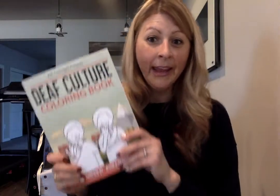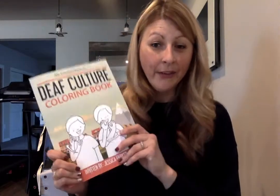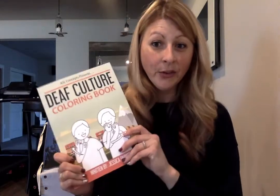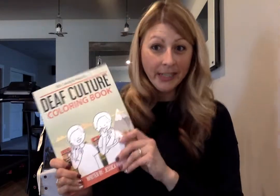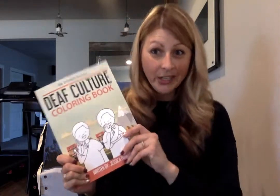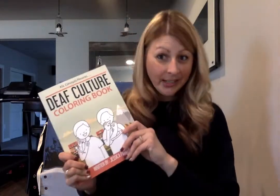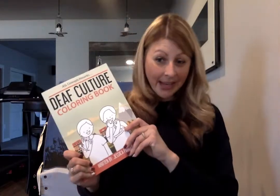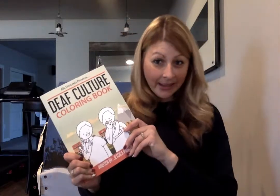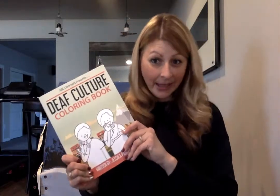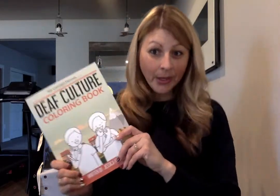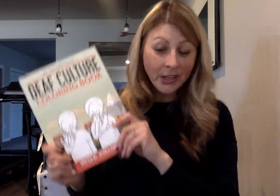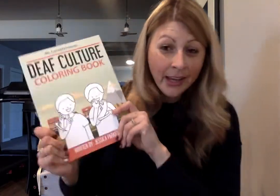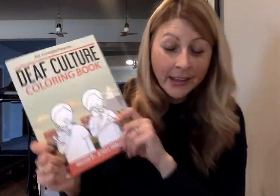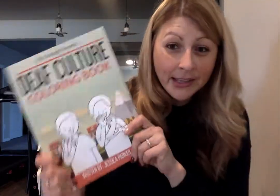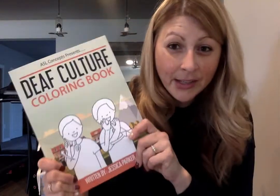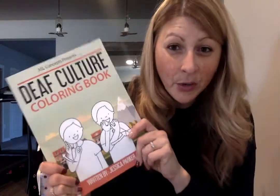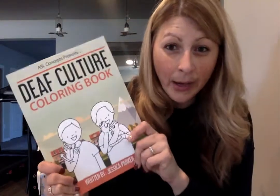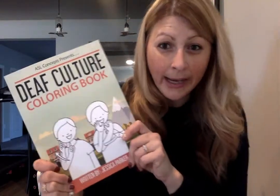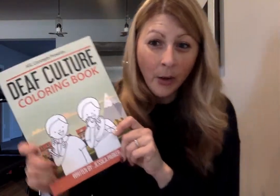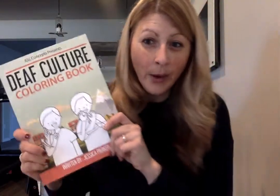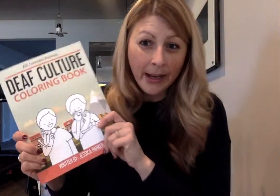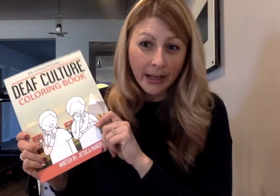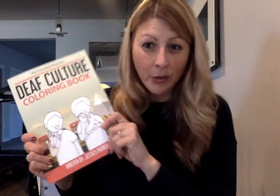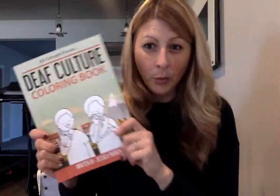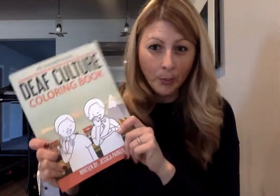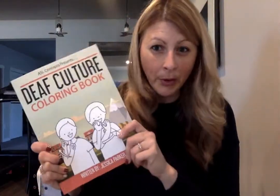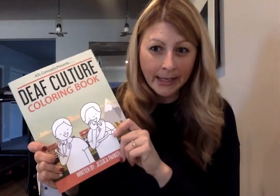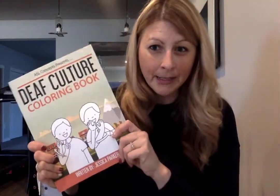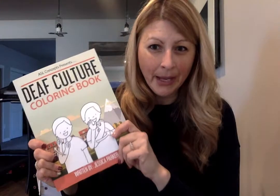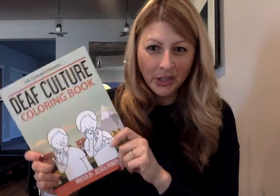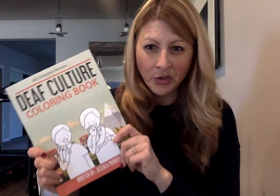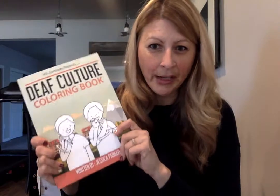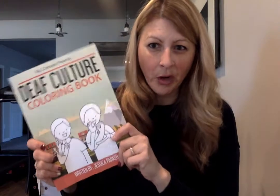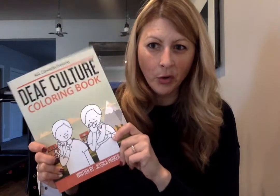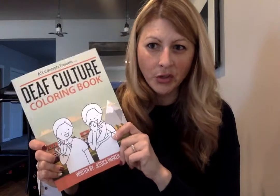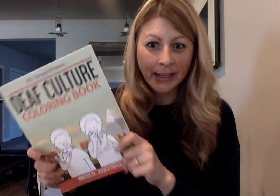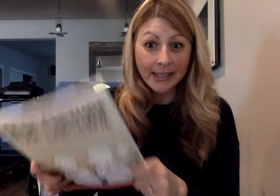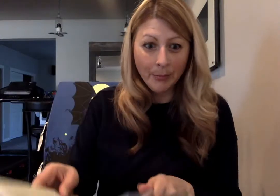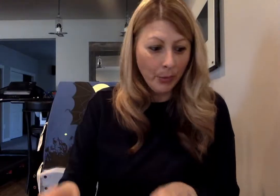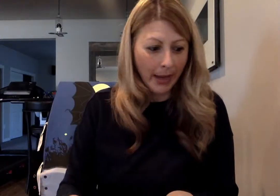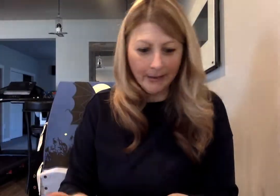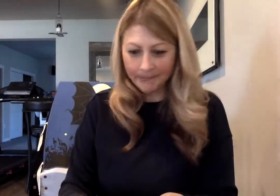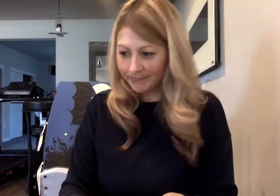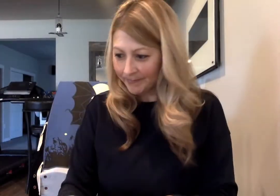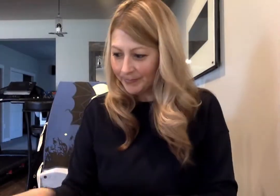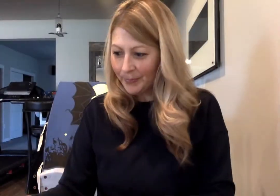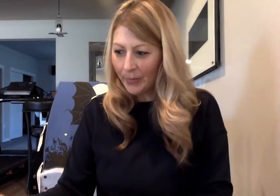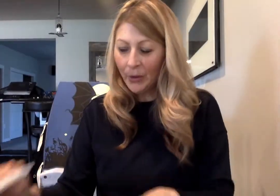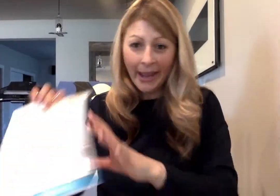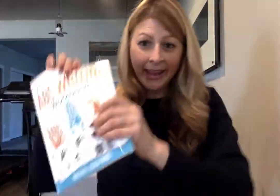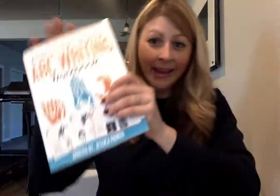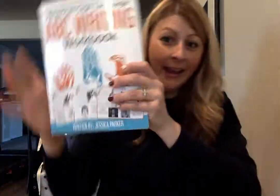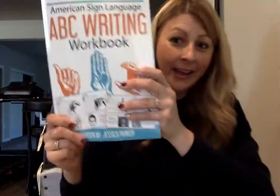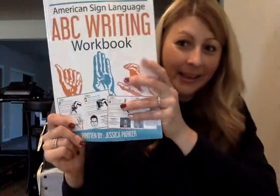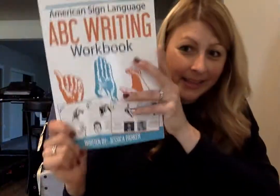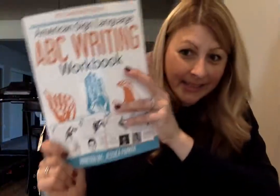you're teaching sign language, this is a great way to incorporate some history and culture in a simple way. Okay. This is